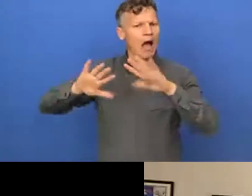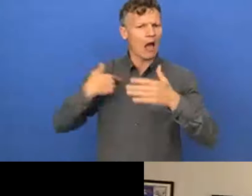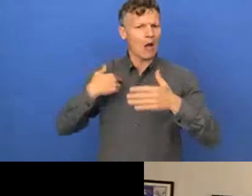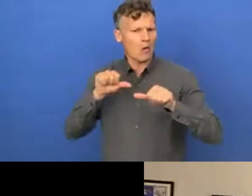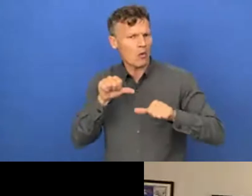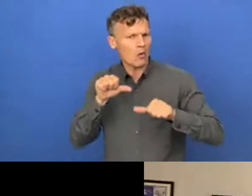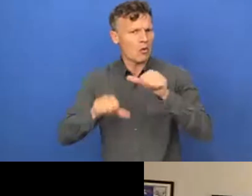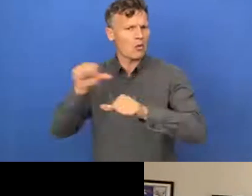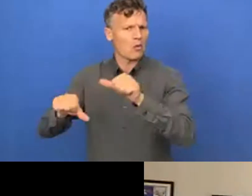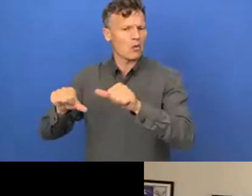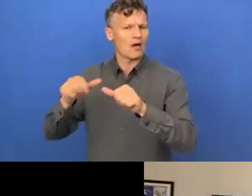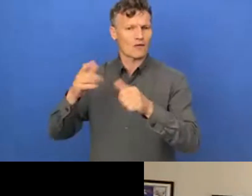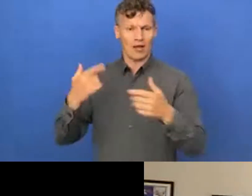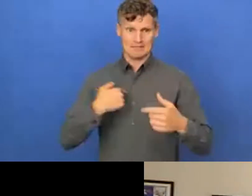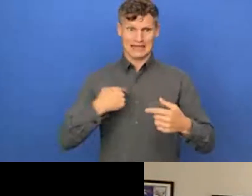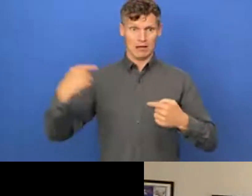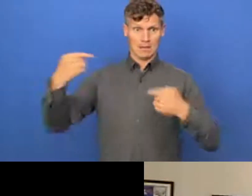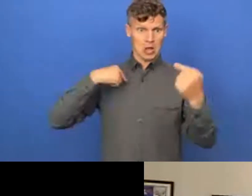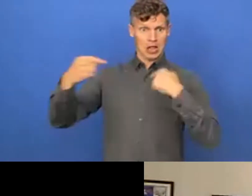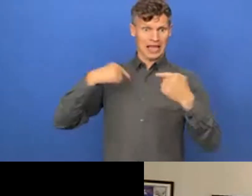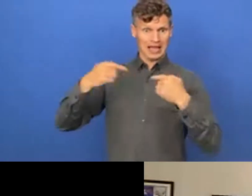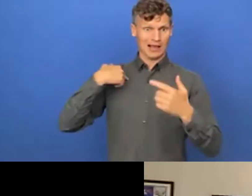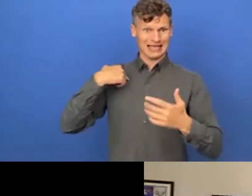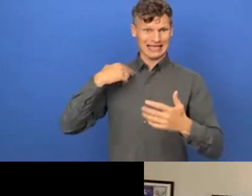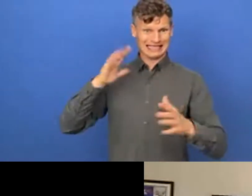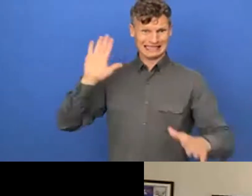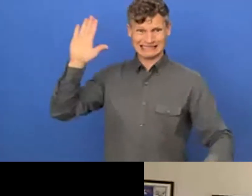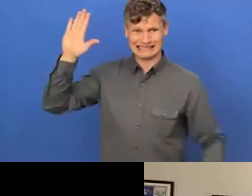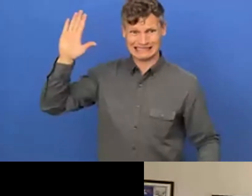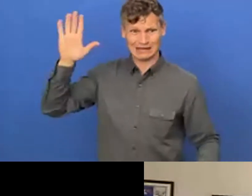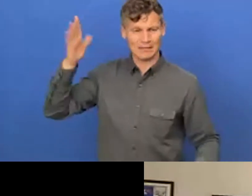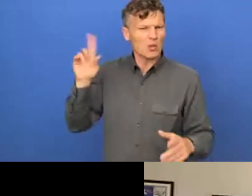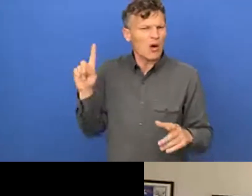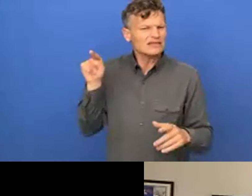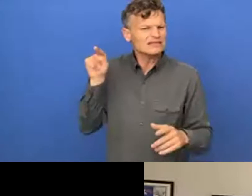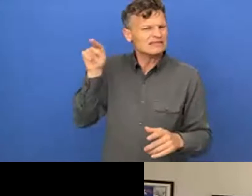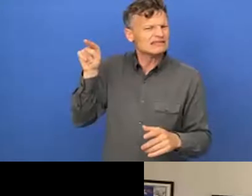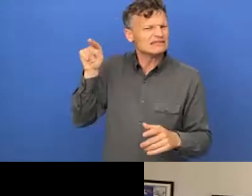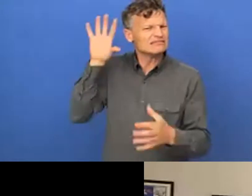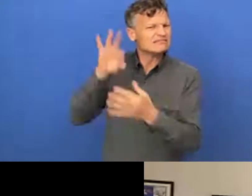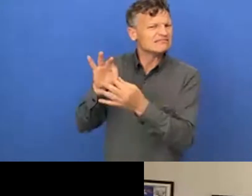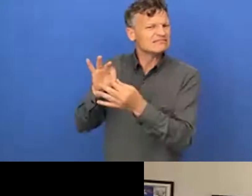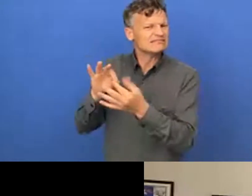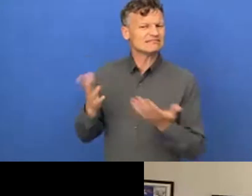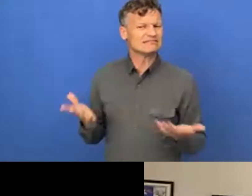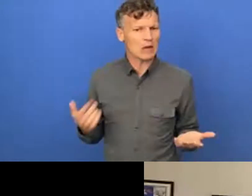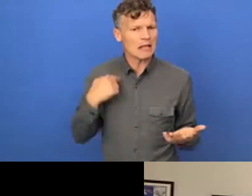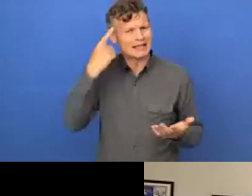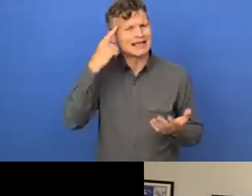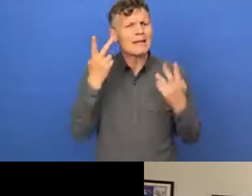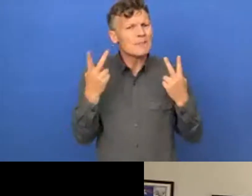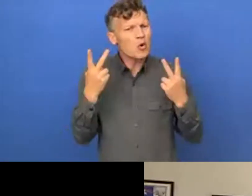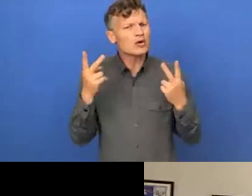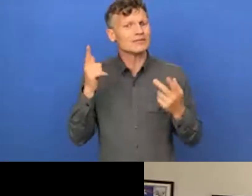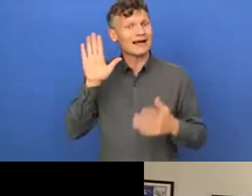more specific, because reporting about bullying is one thing, but here, the question I would ask you is, reporting